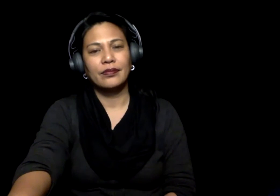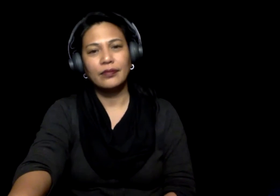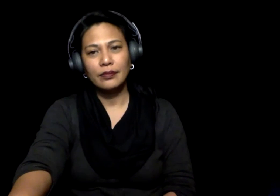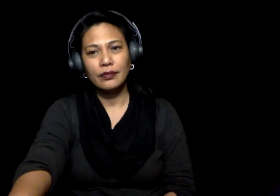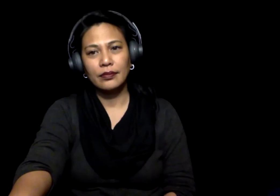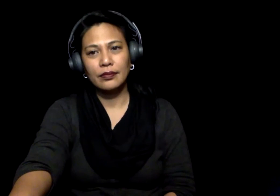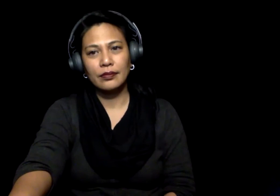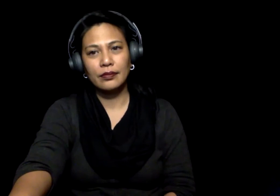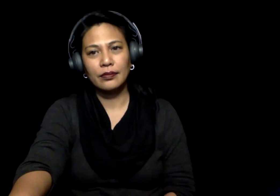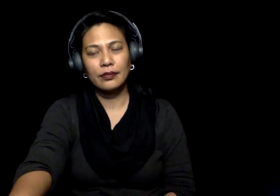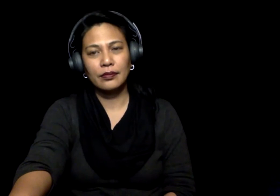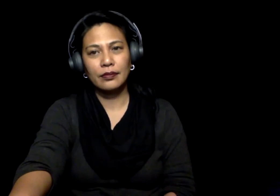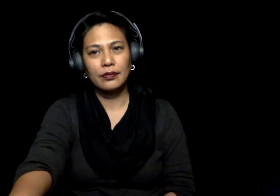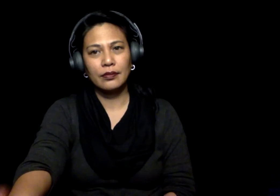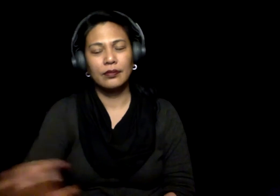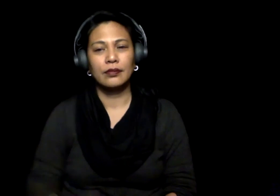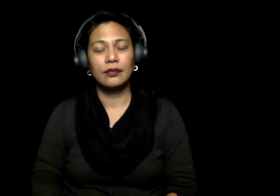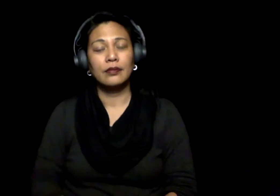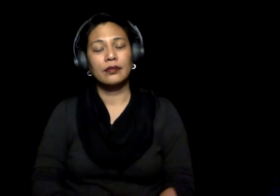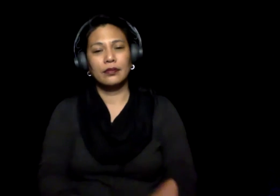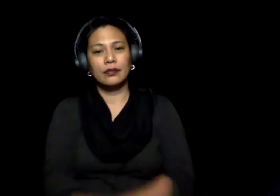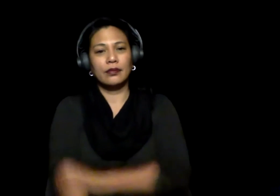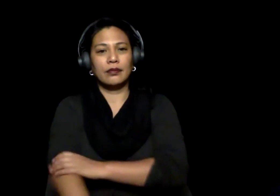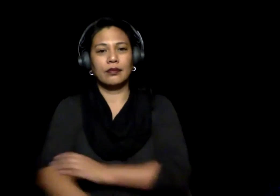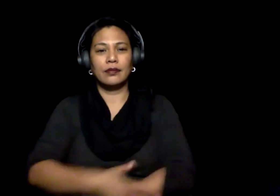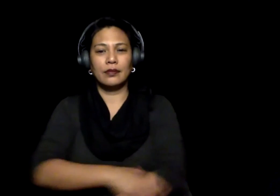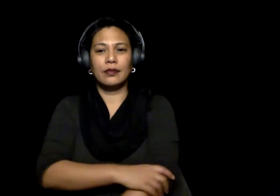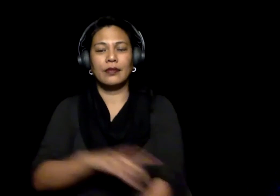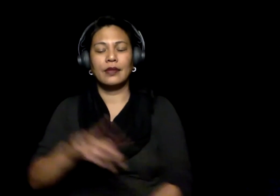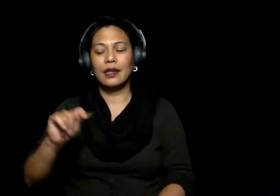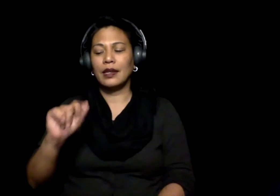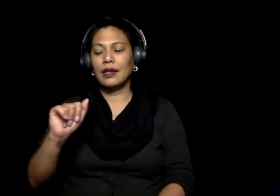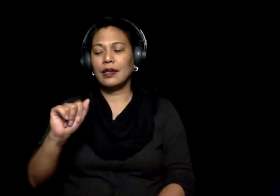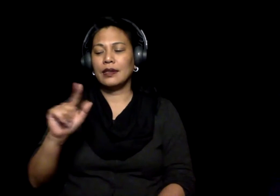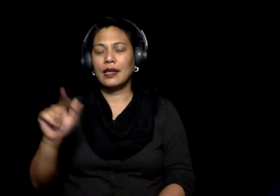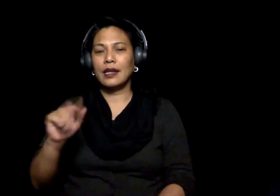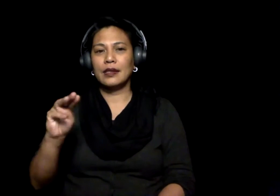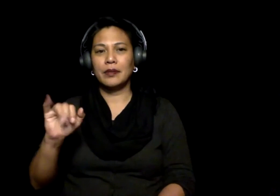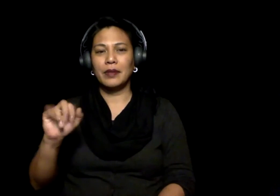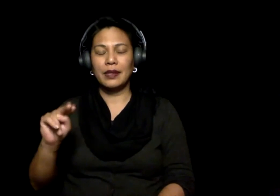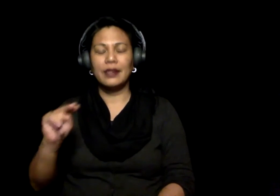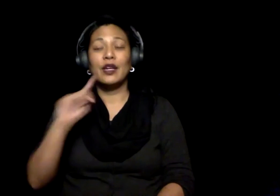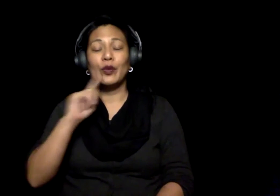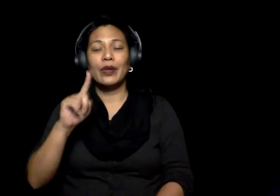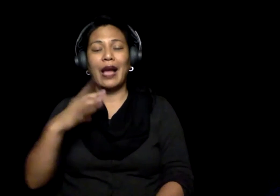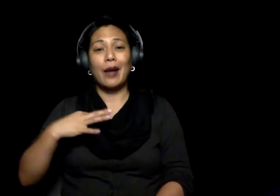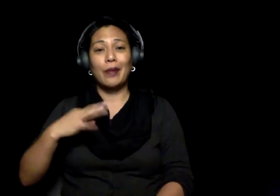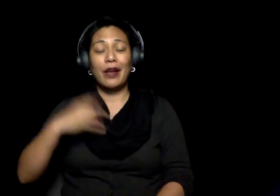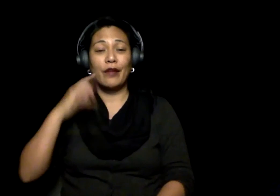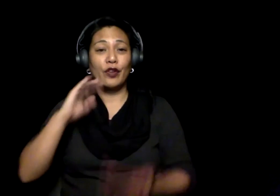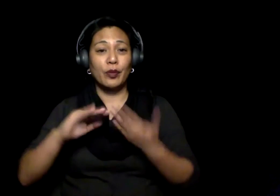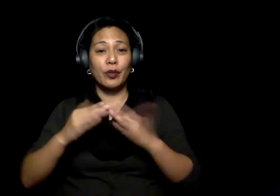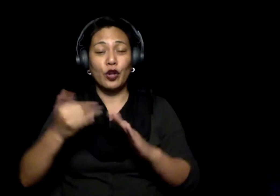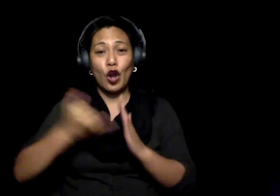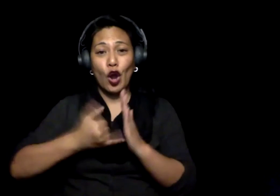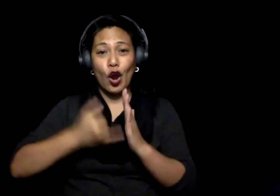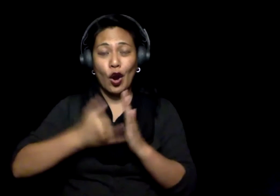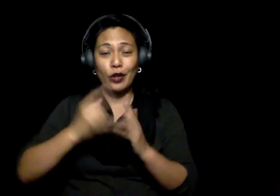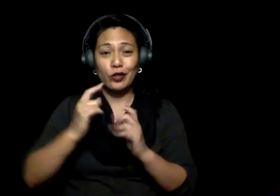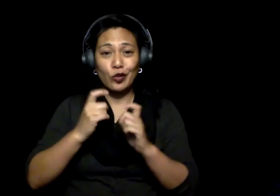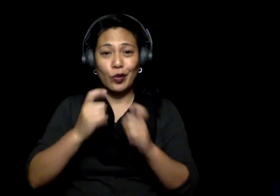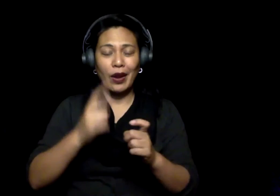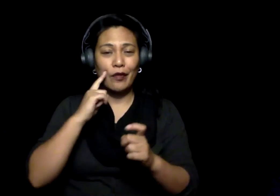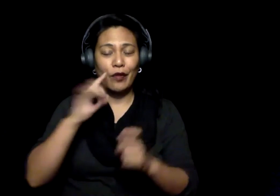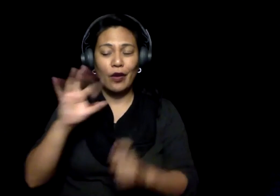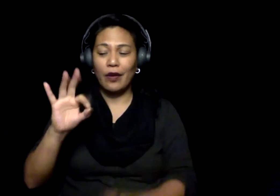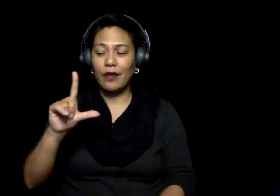Oh, I think this is a question, Tasneem. I've applied for the community arts grant to do a project at Flemington Park Library. Haven't got the